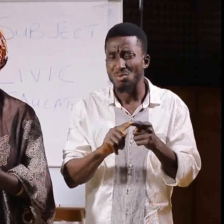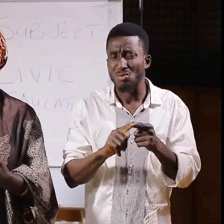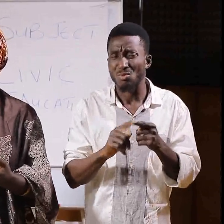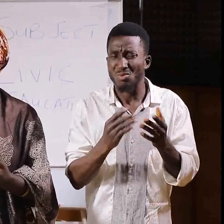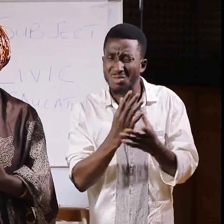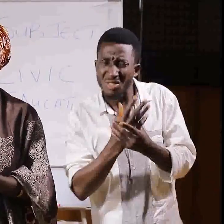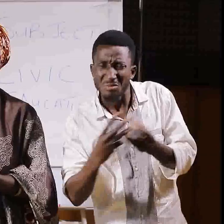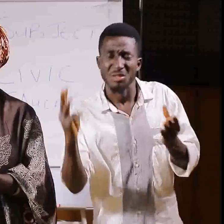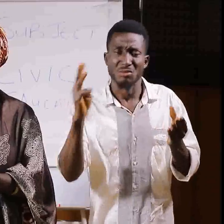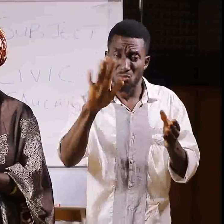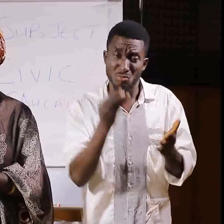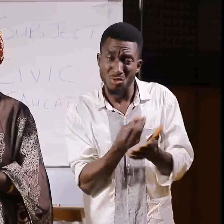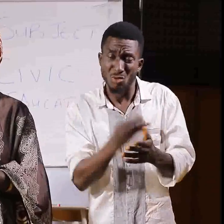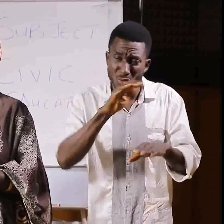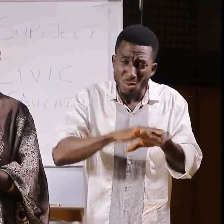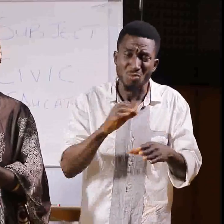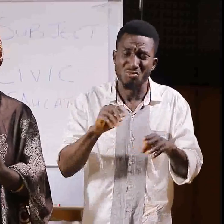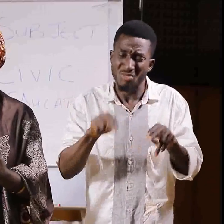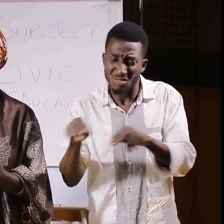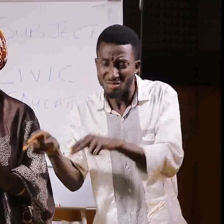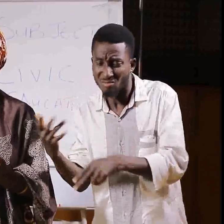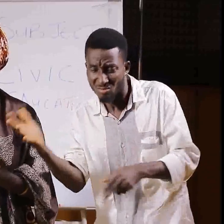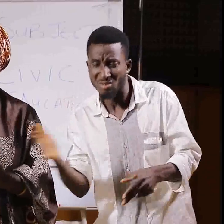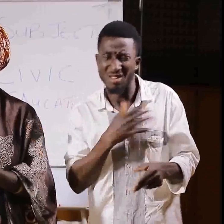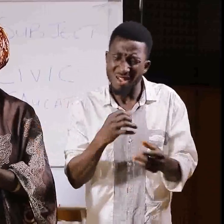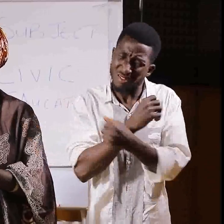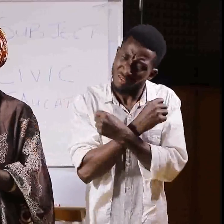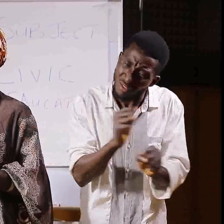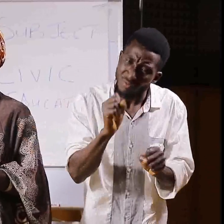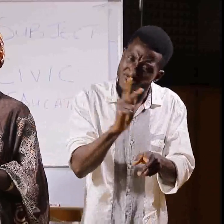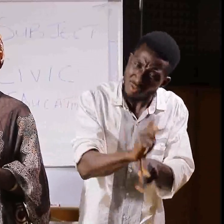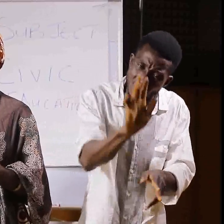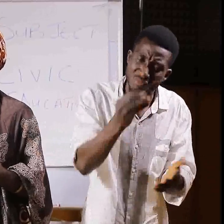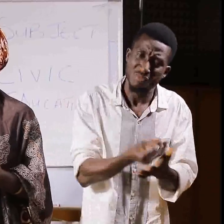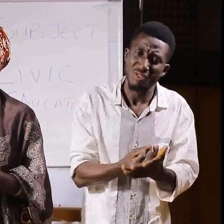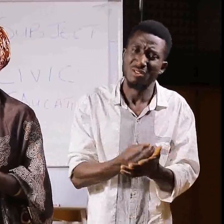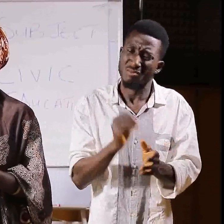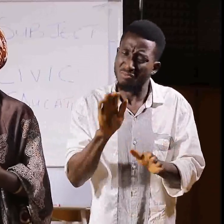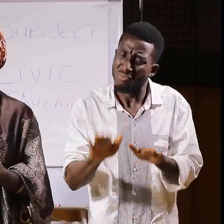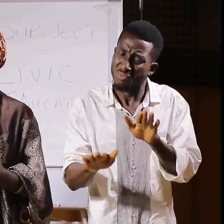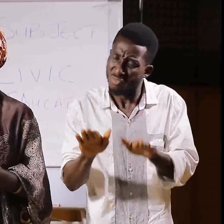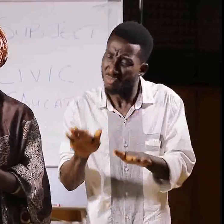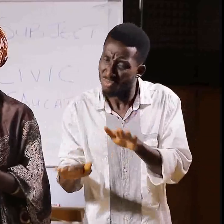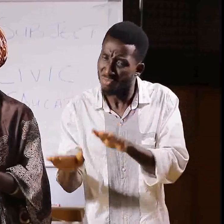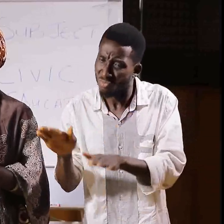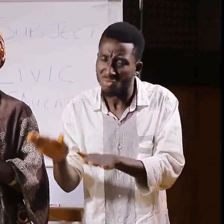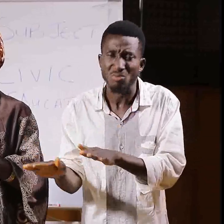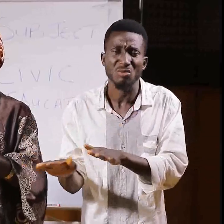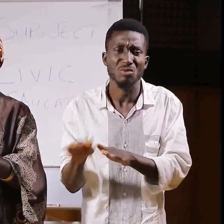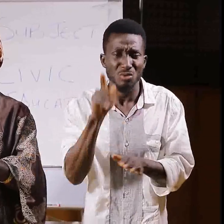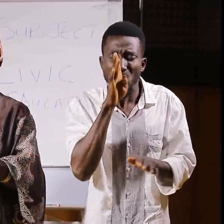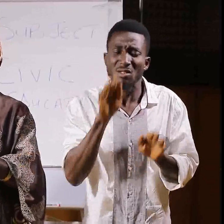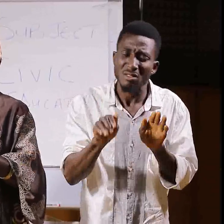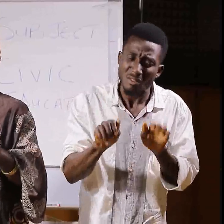spend money on only the necessary things, and save no matter how little it is. Gradually,